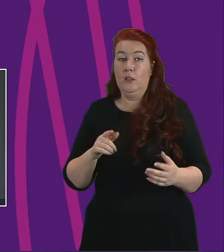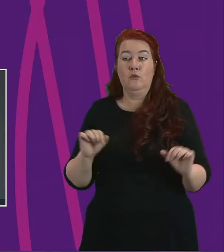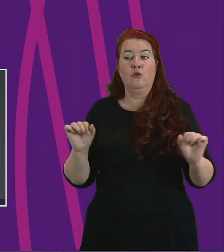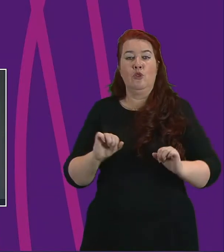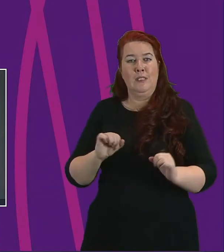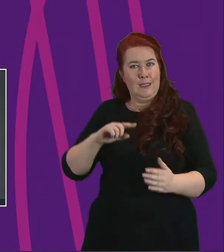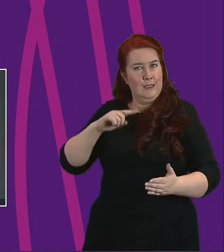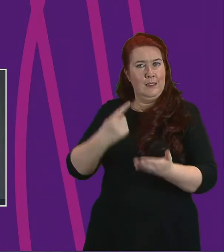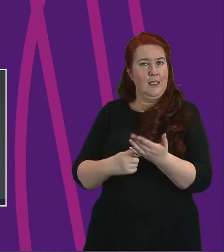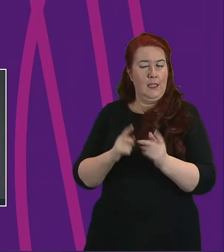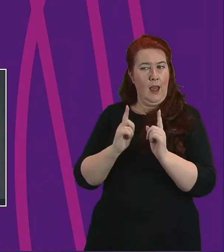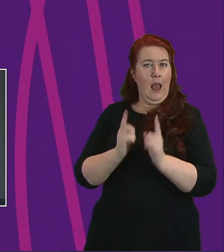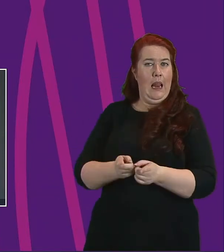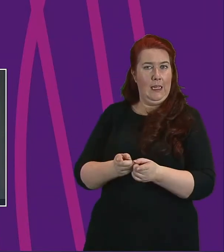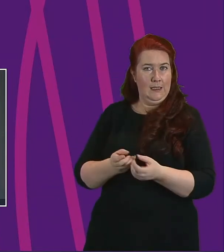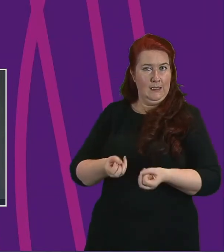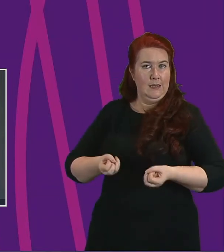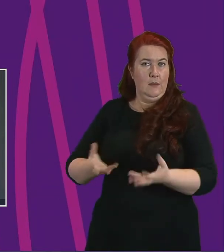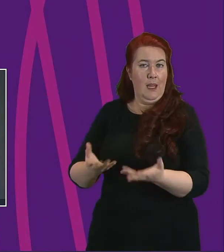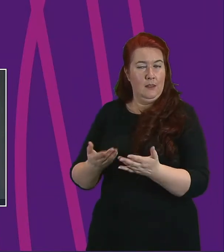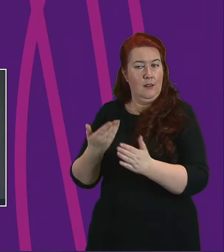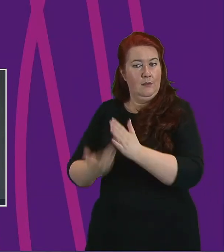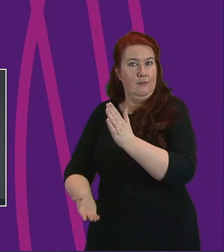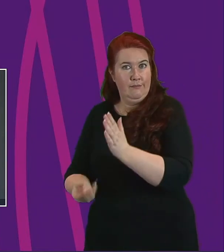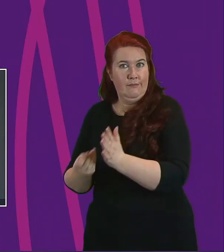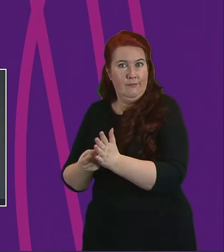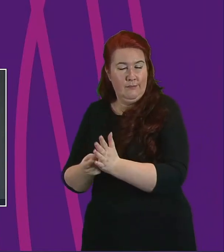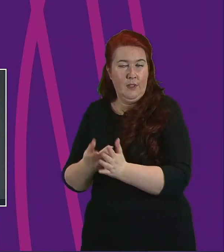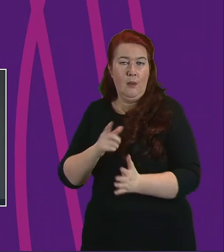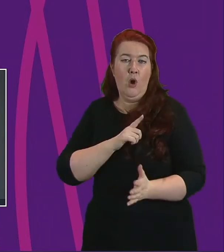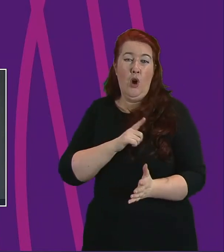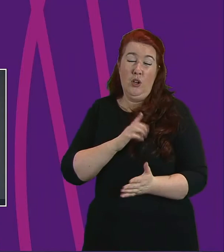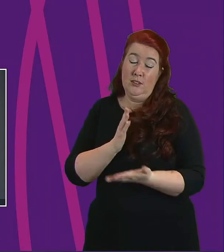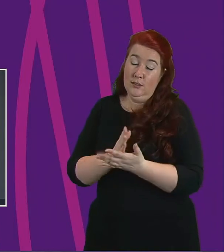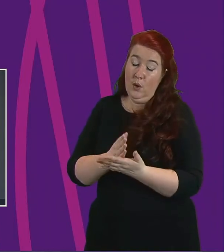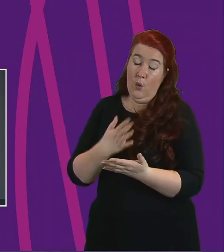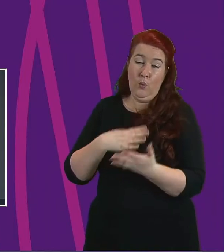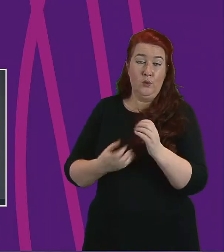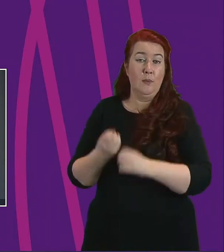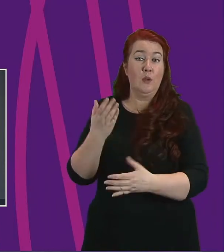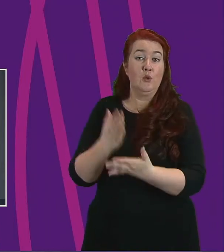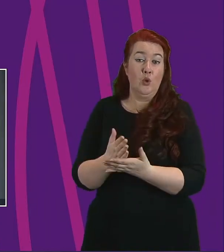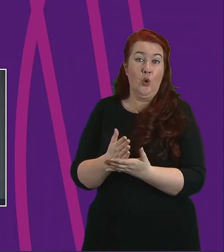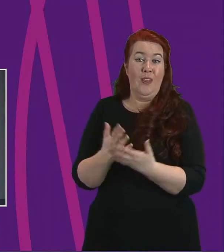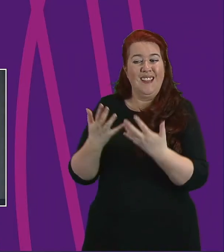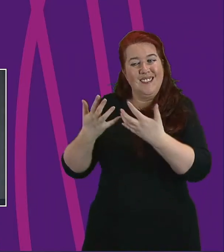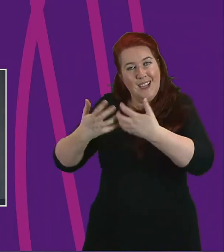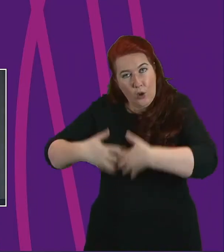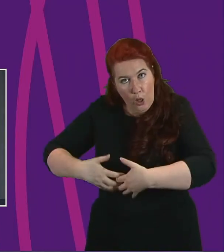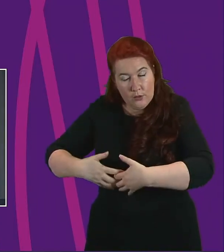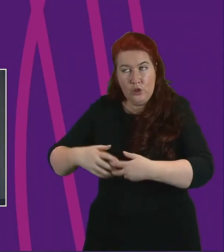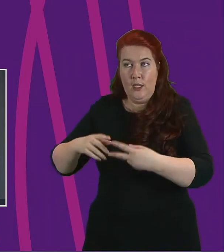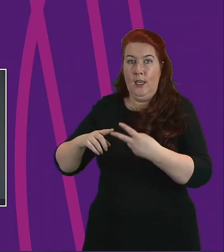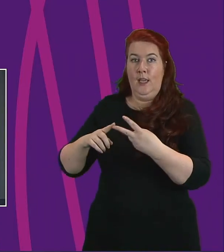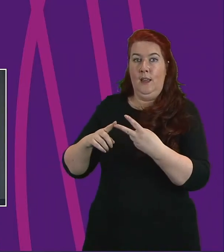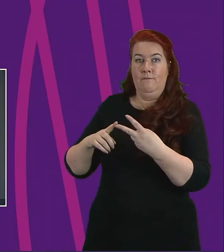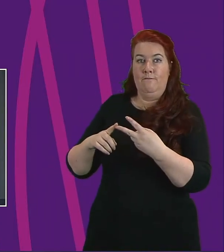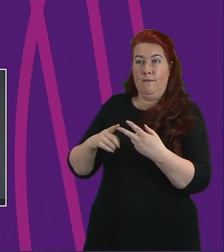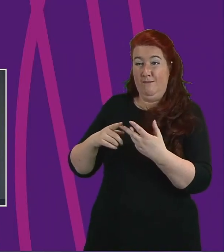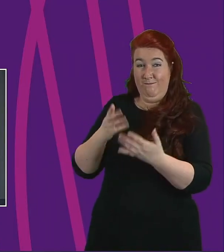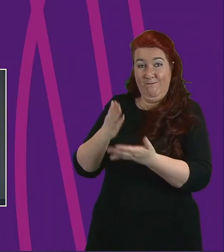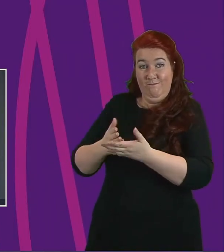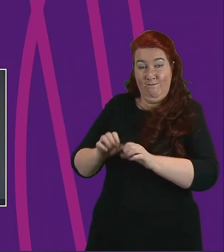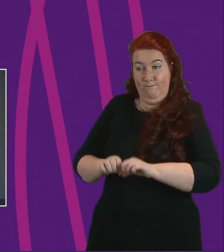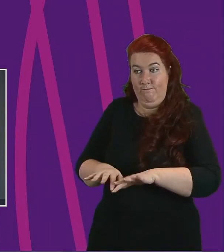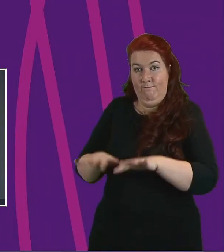final allocation are spent upon, because fundamentally we want to make sure that the technology is able to reach the